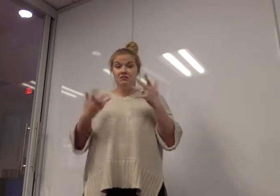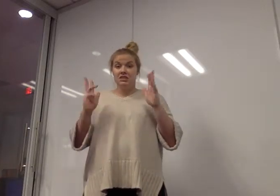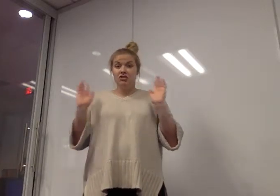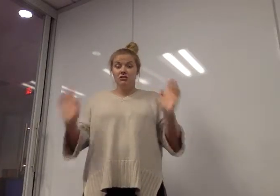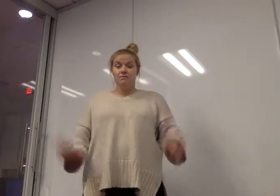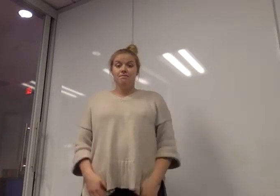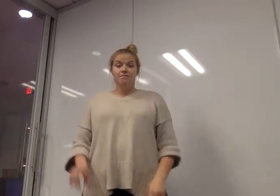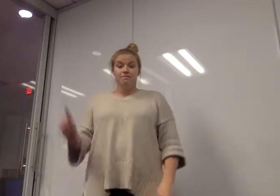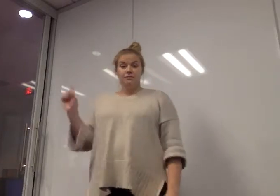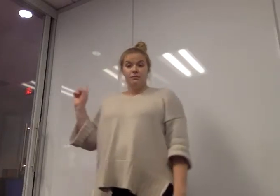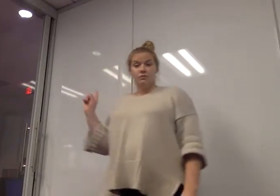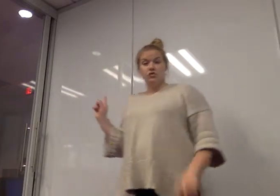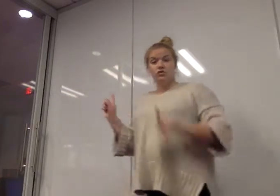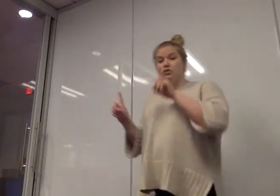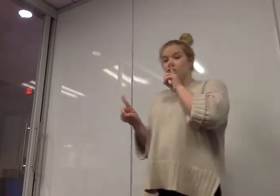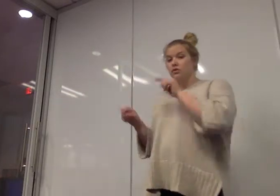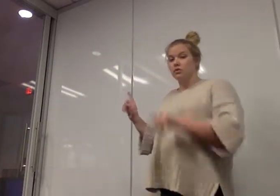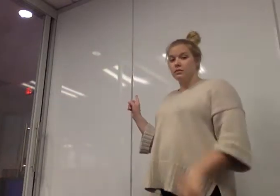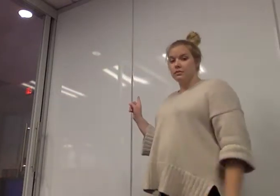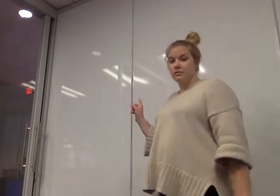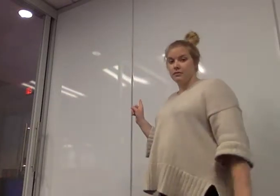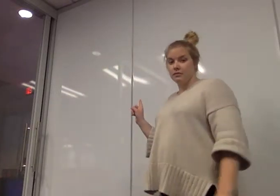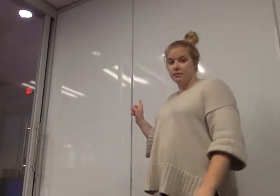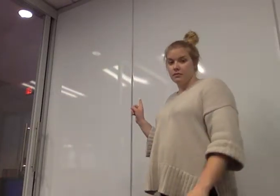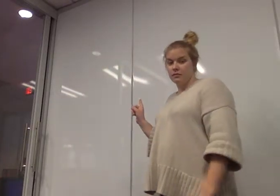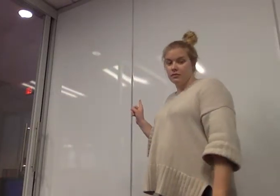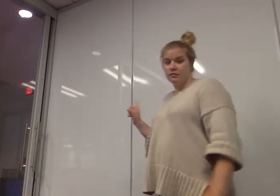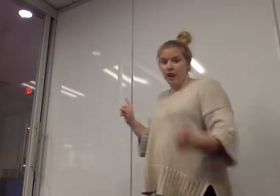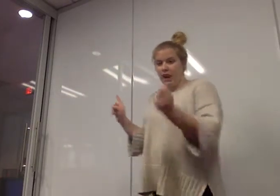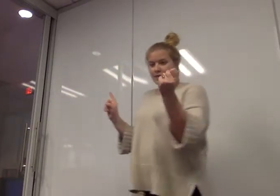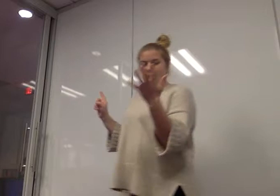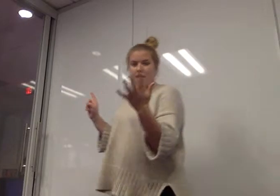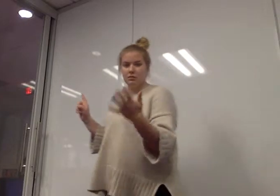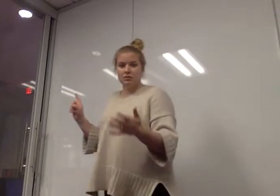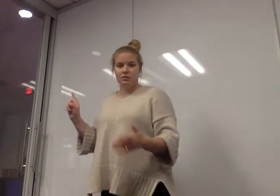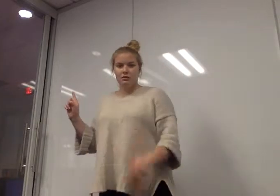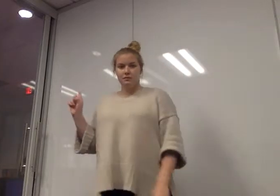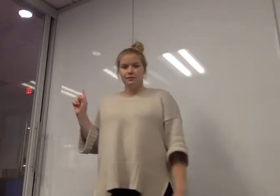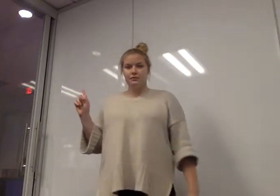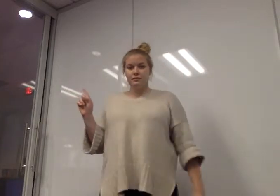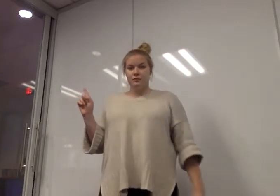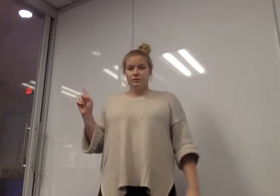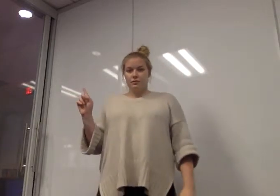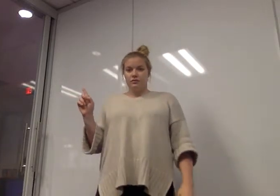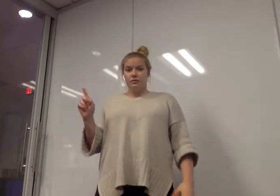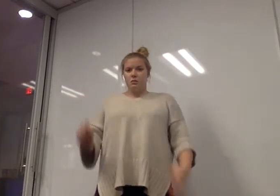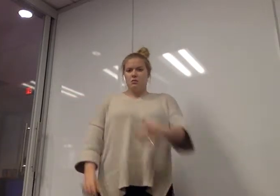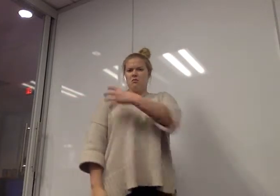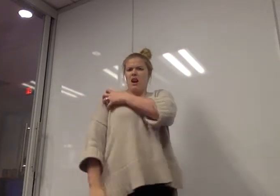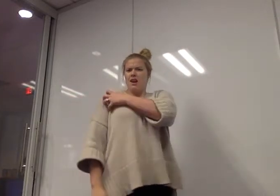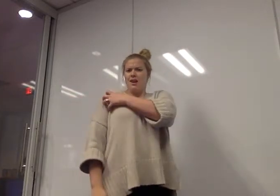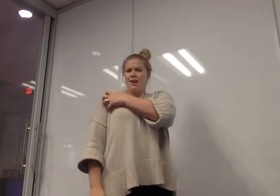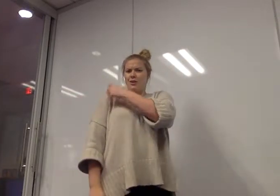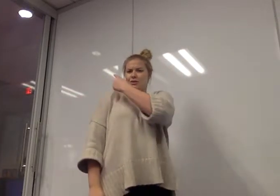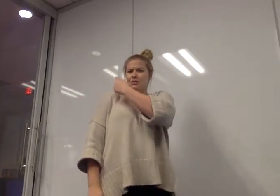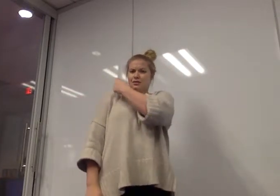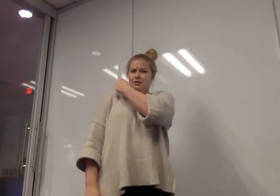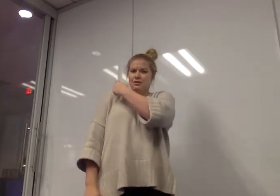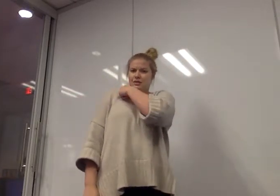what we find. Risk tolerance, which is the gambling. What we find is that when you're in the high power pose condition, 86%